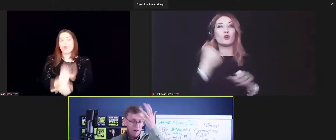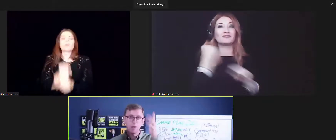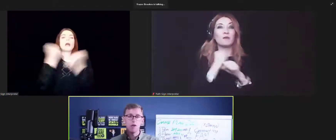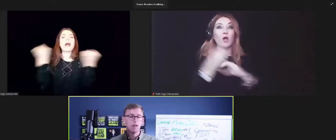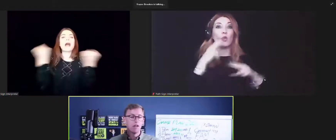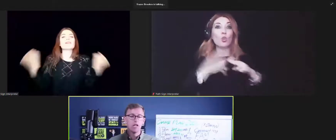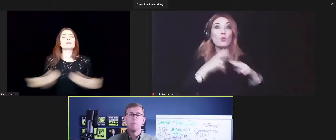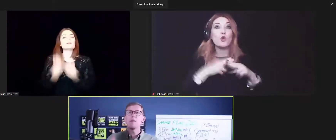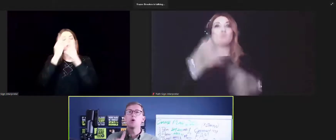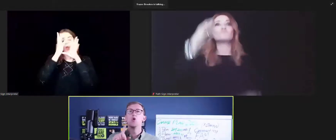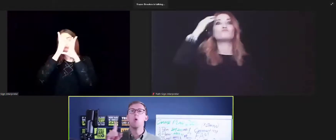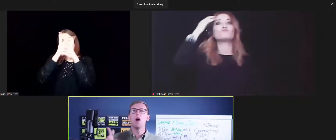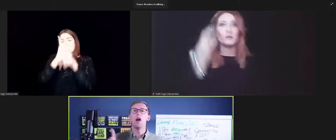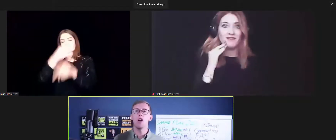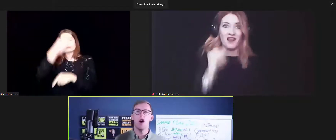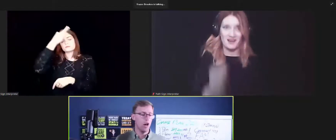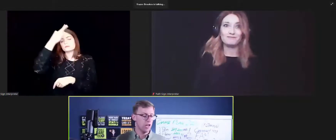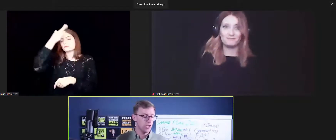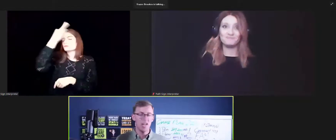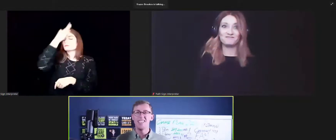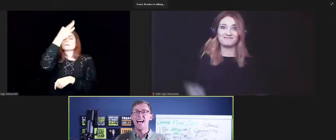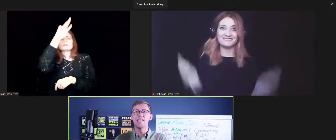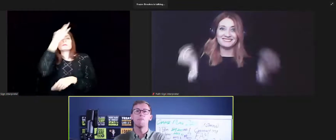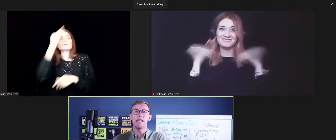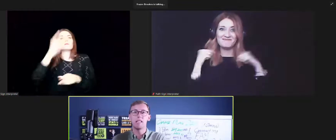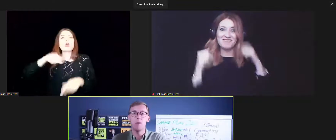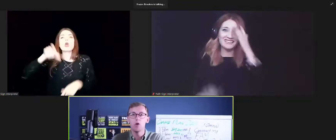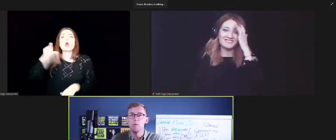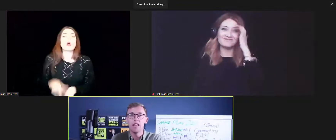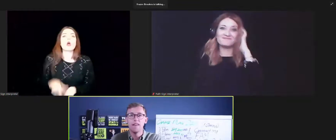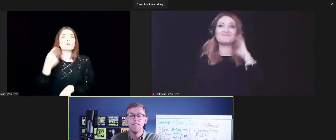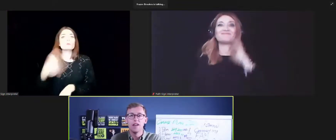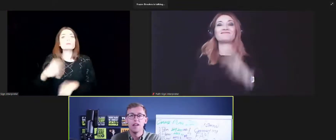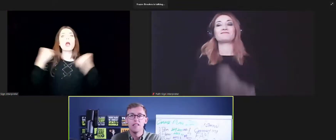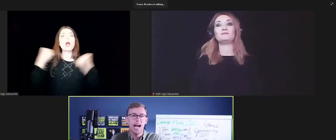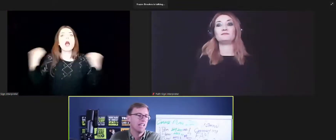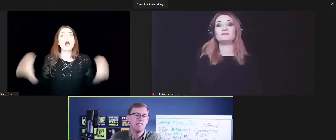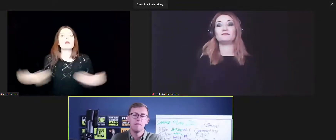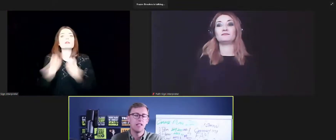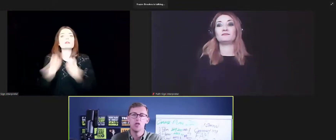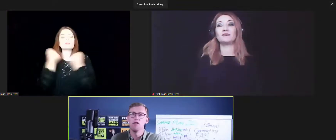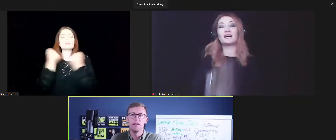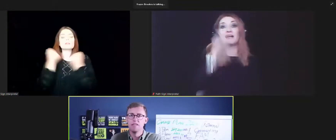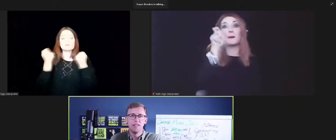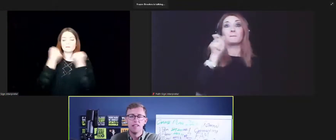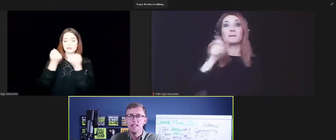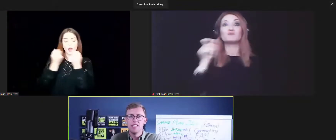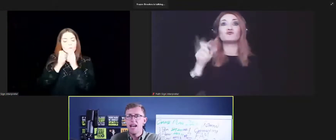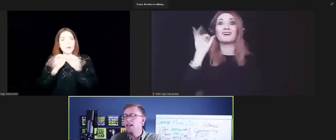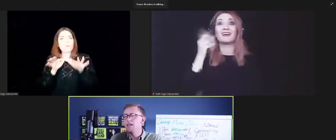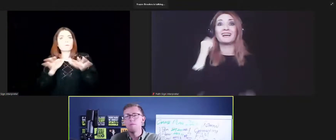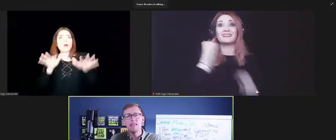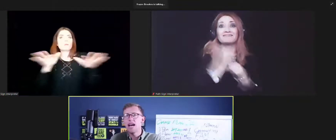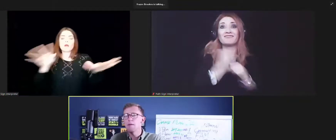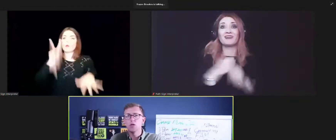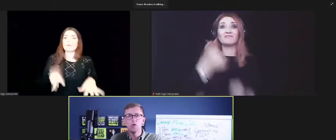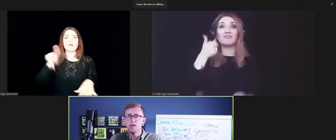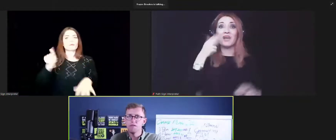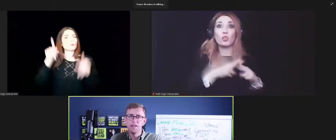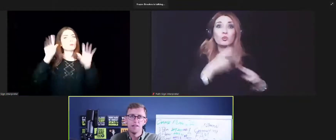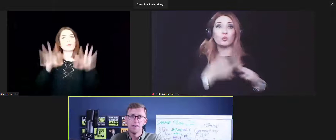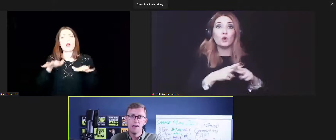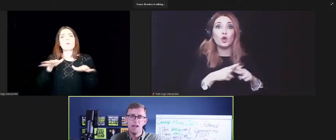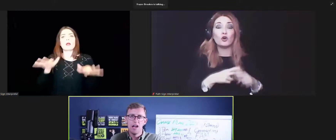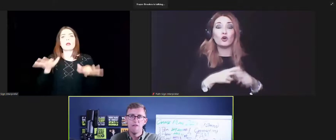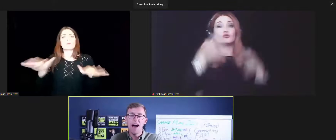for anyone. The people who work the hardest tend to make the most money. Talent means nothing. Talent means absolutely